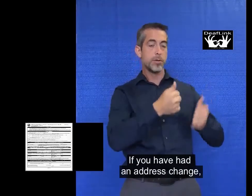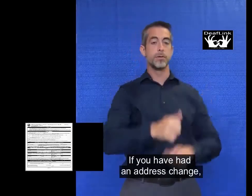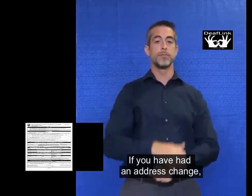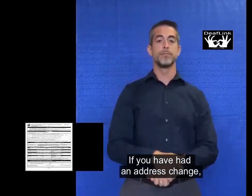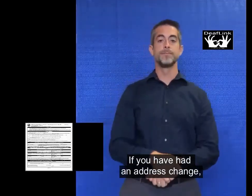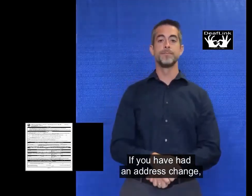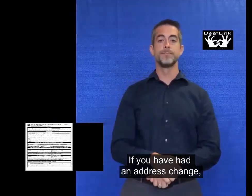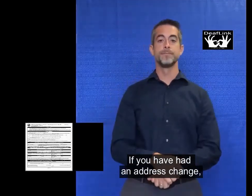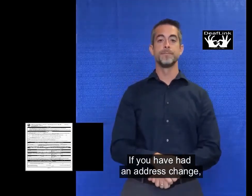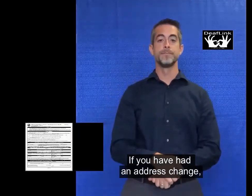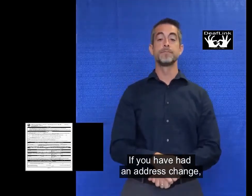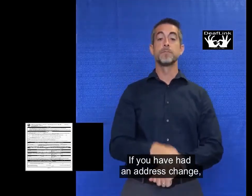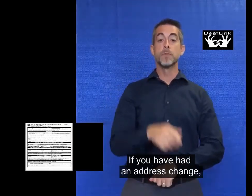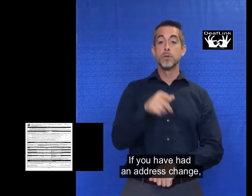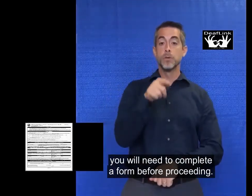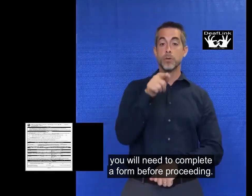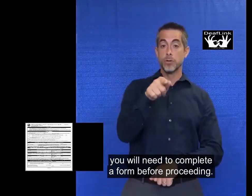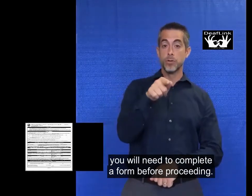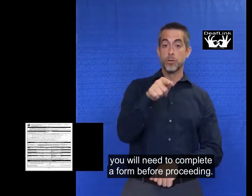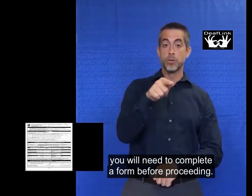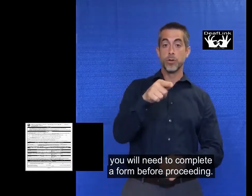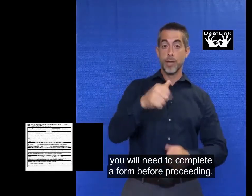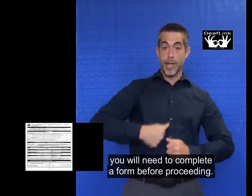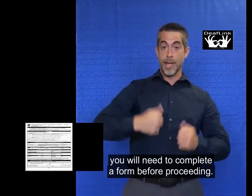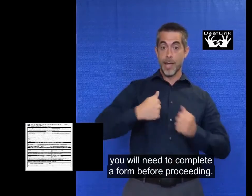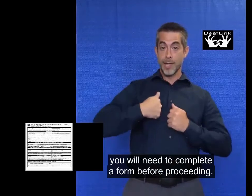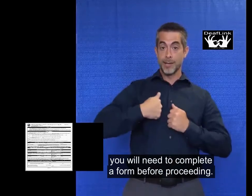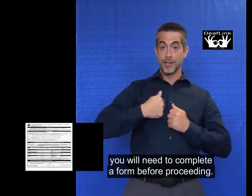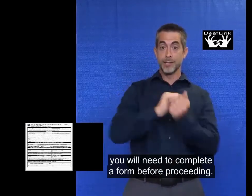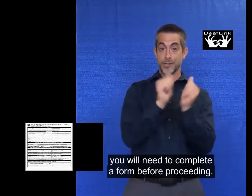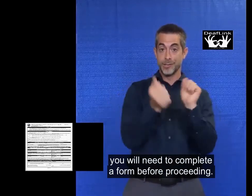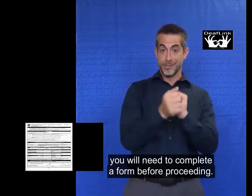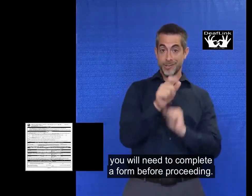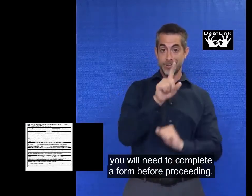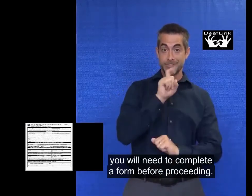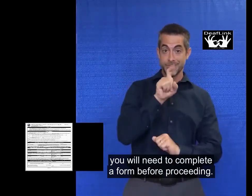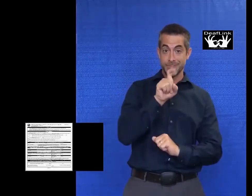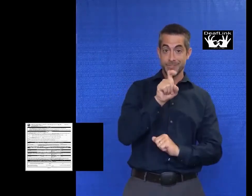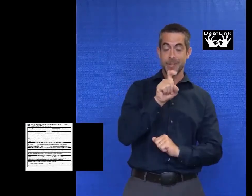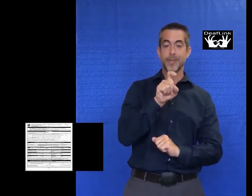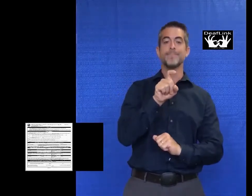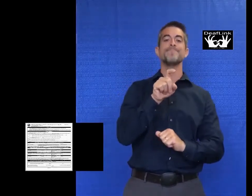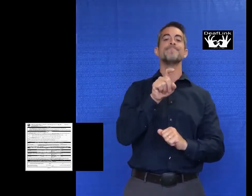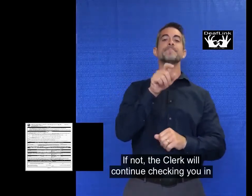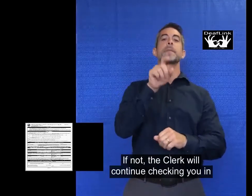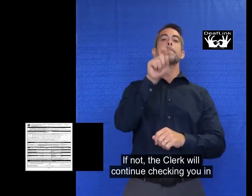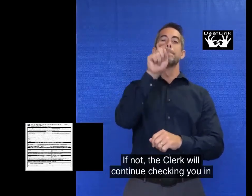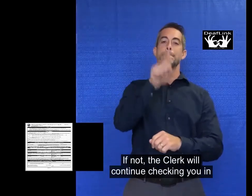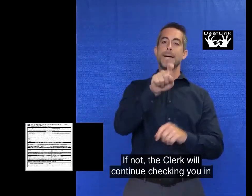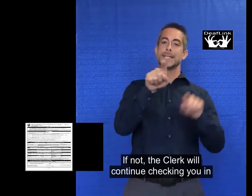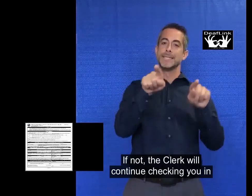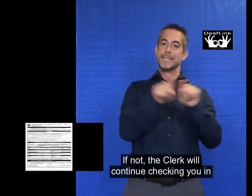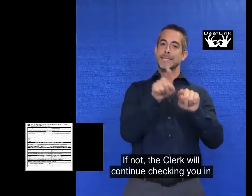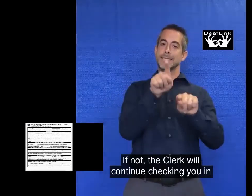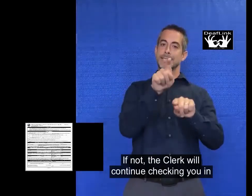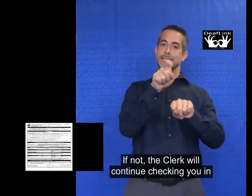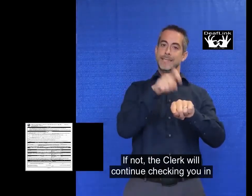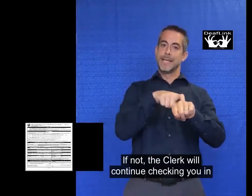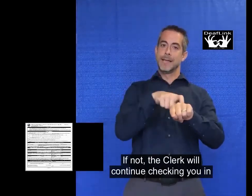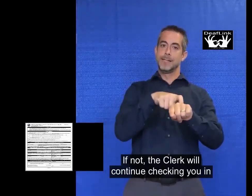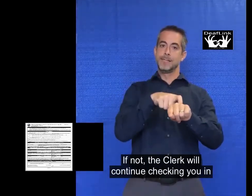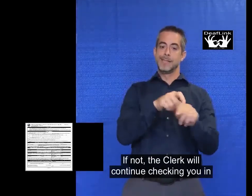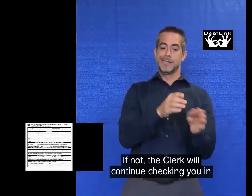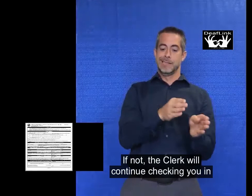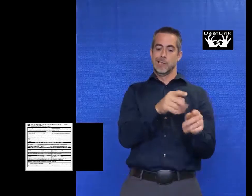If you have had an address change, you will need to complete a form before proceeding. If not, the clerk